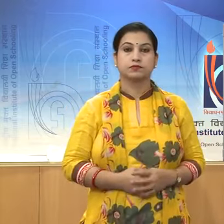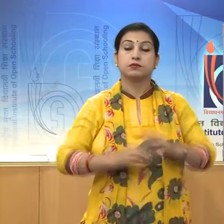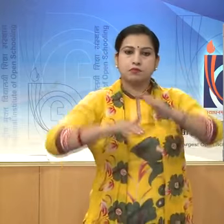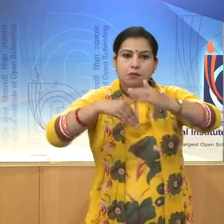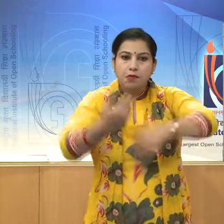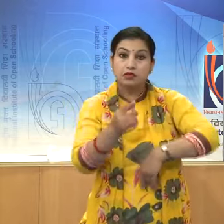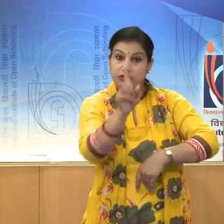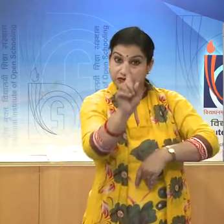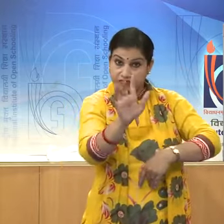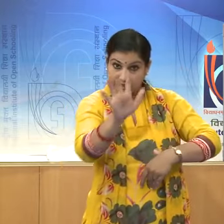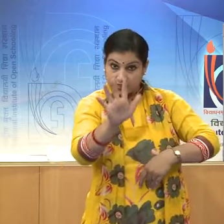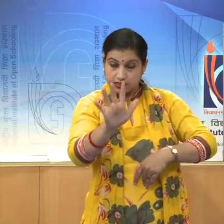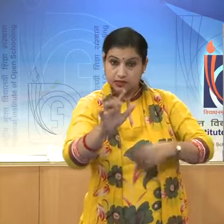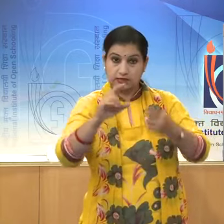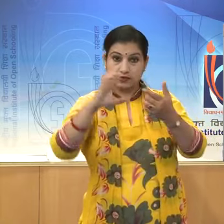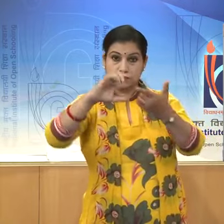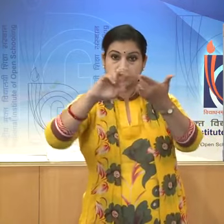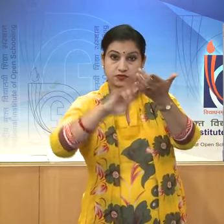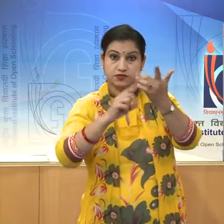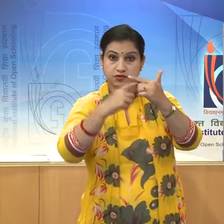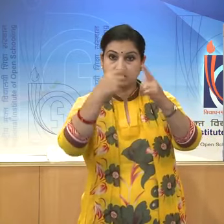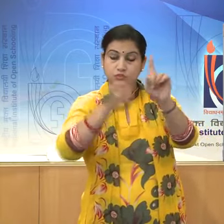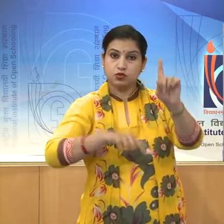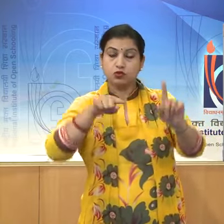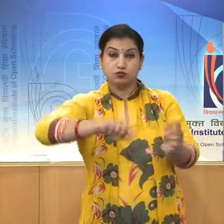15th century Renaissance gave enough